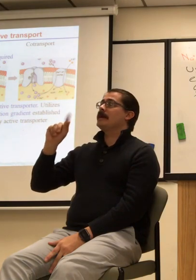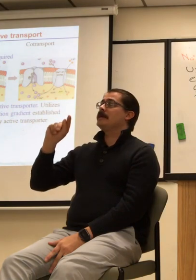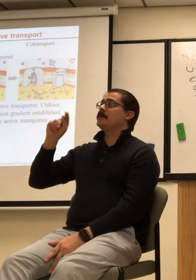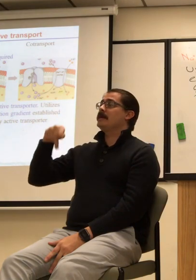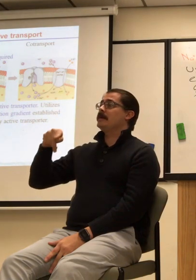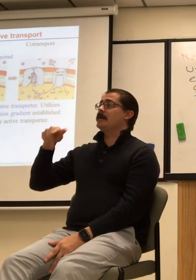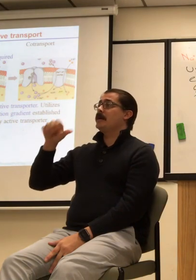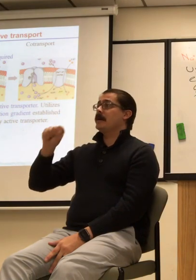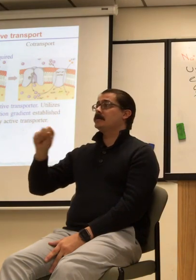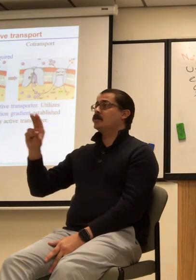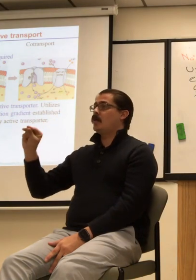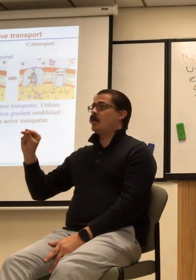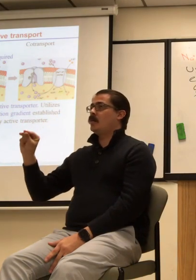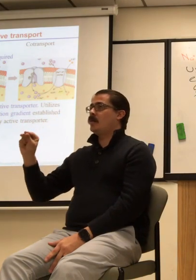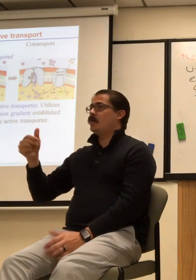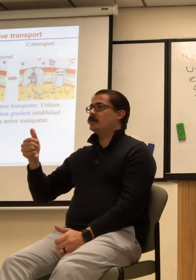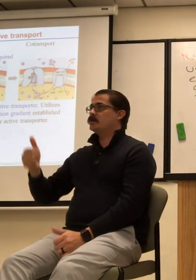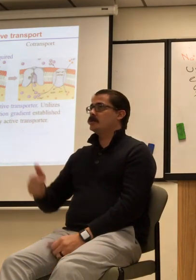no?